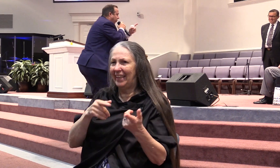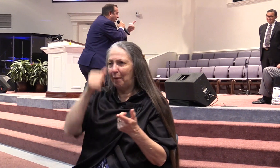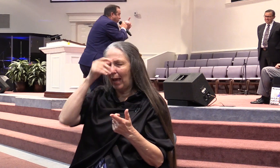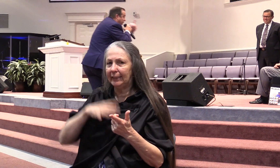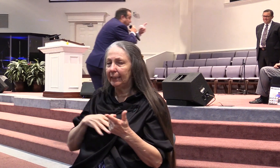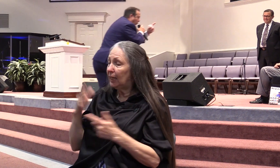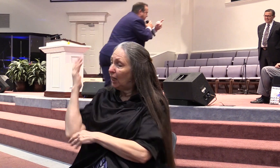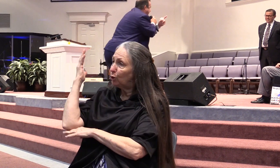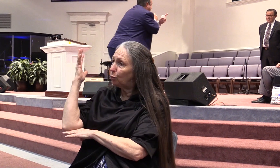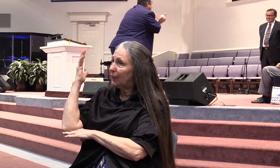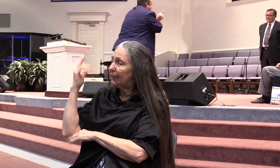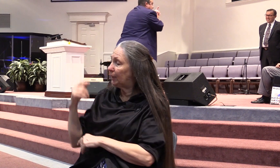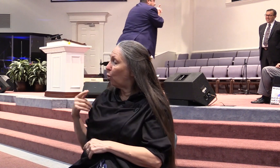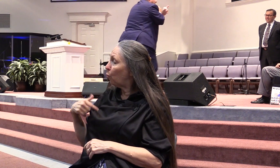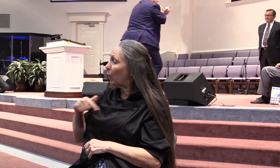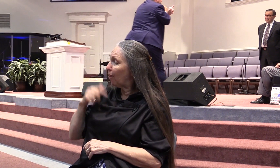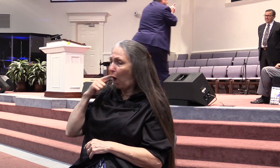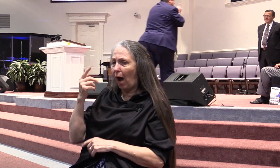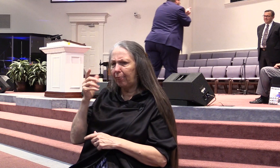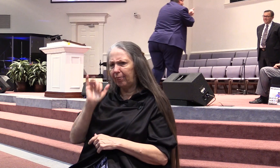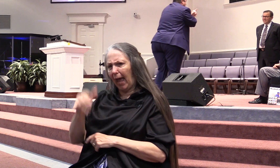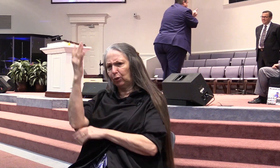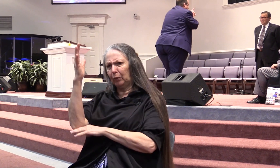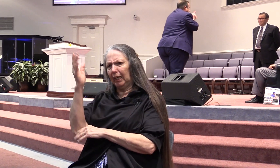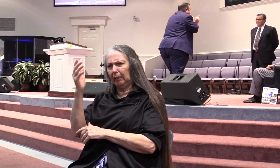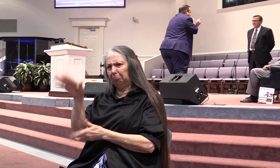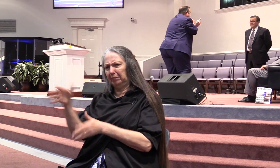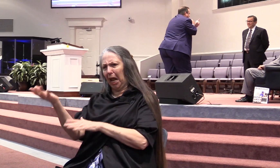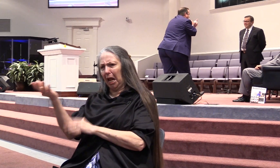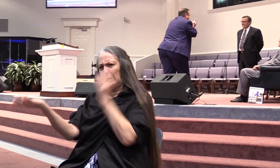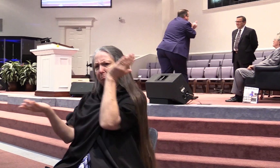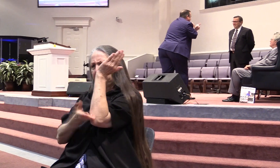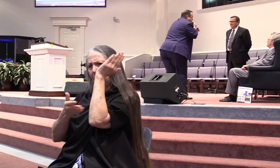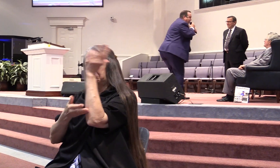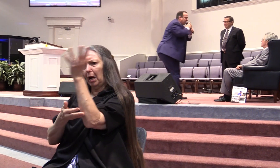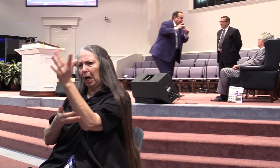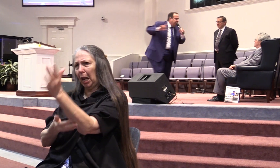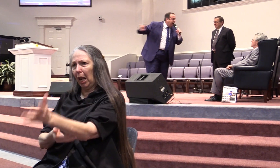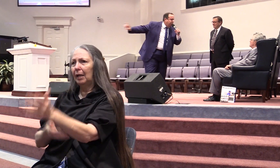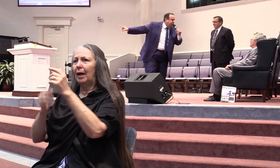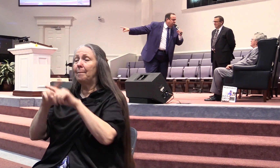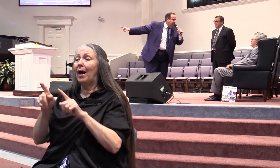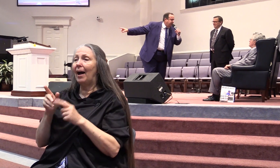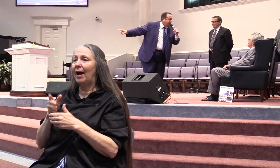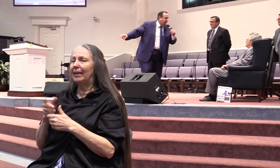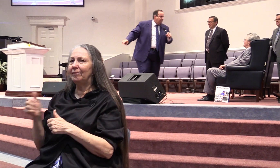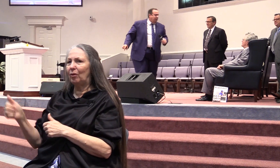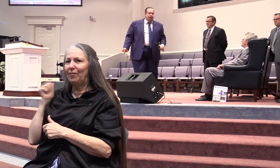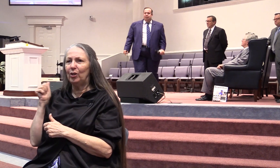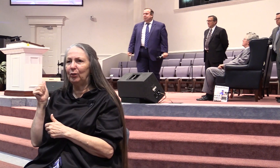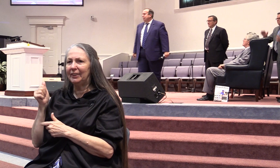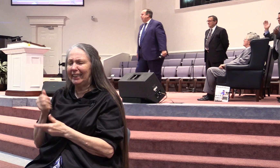that forest that we thought were dead. If it'd been up to us, we'd have cut them down because there was no signs of life for years, but their neighbors just wouldn't give up